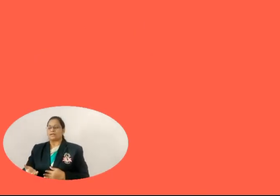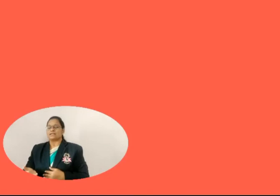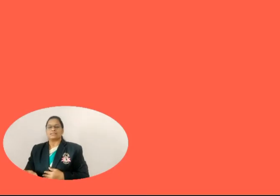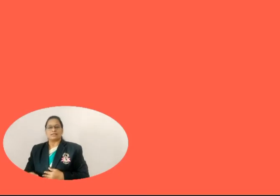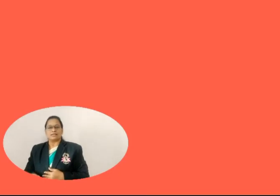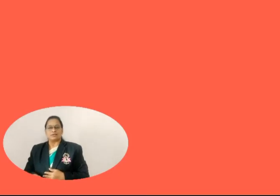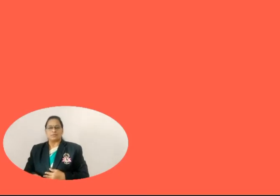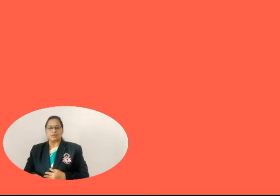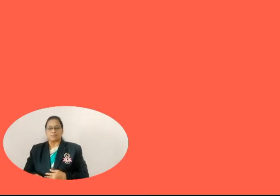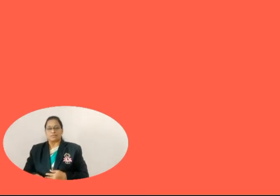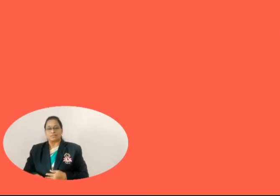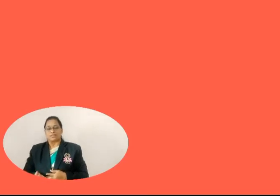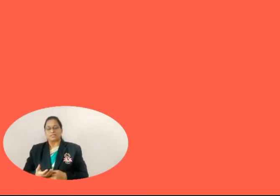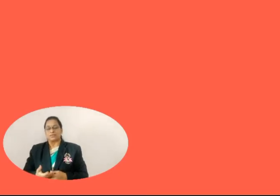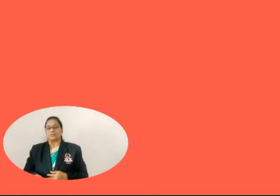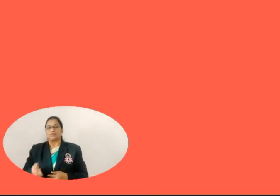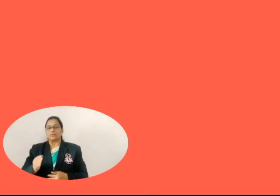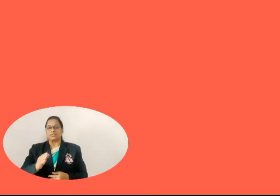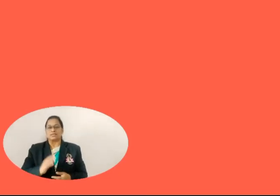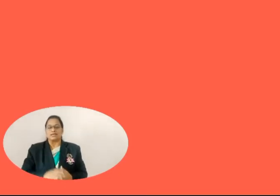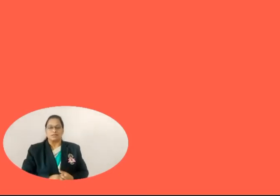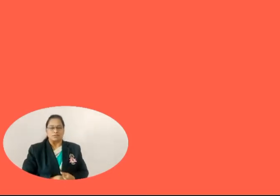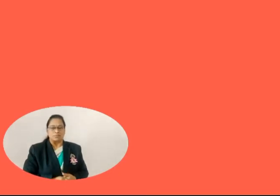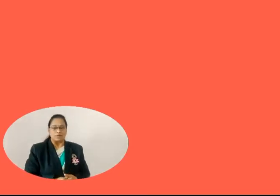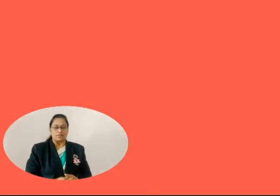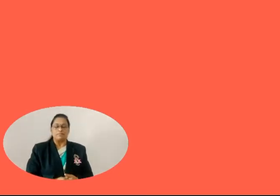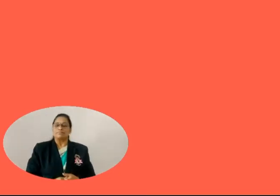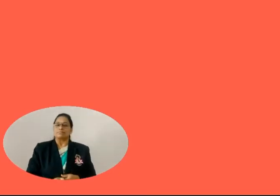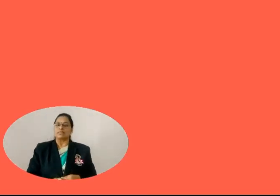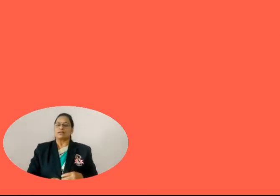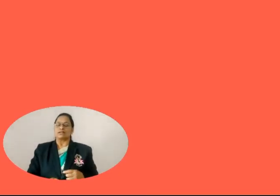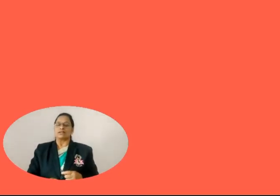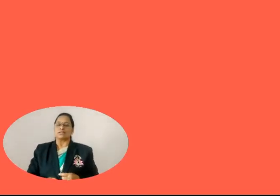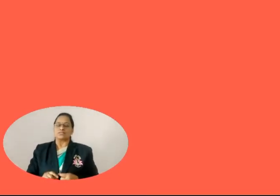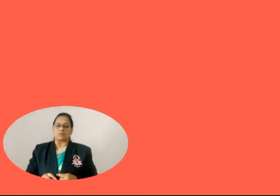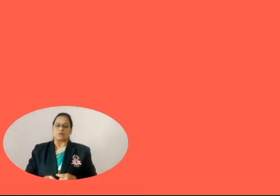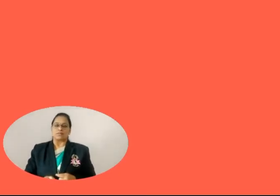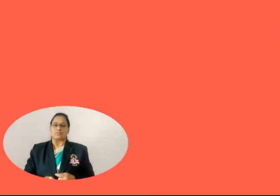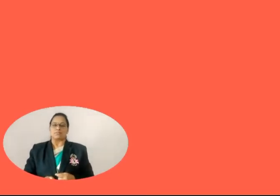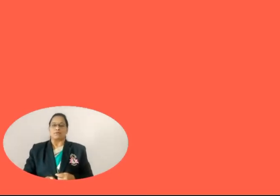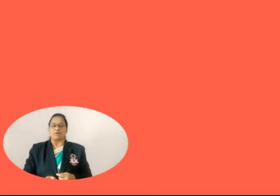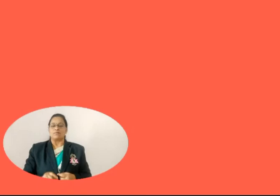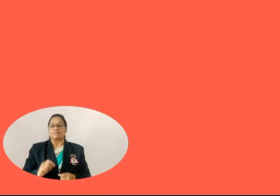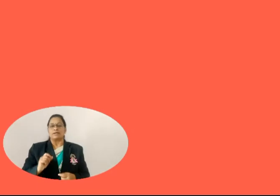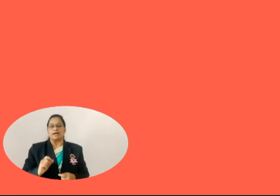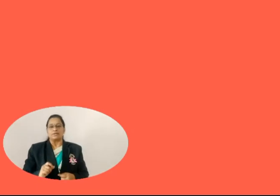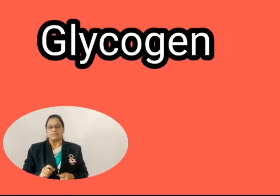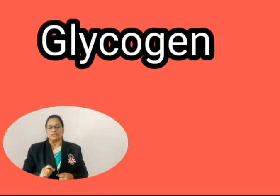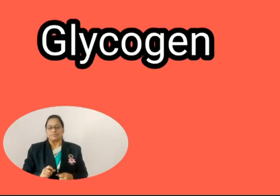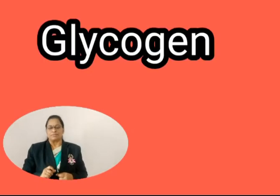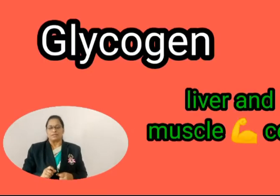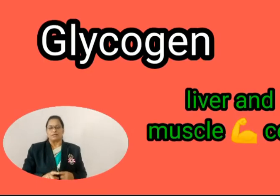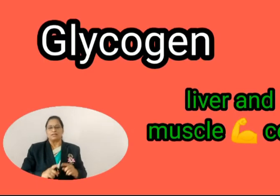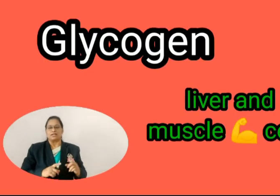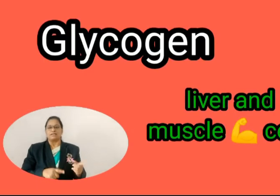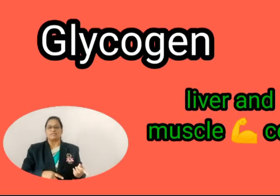is there in your body, means extra glucose is there in your body, then it is stored in the form of glycogen in the liver